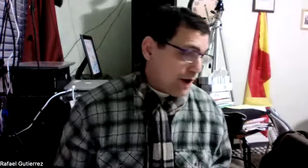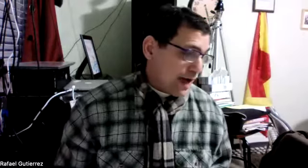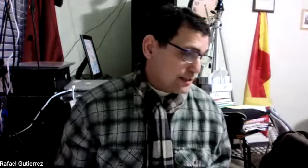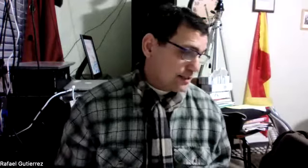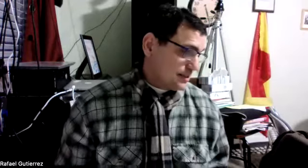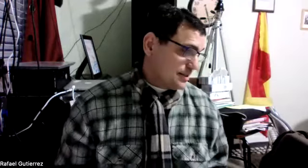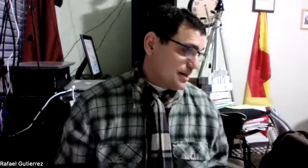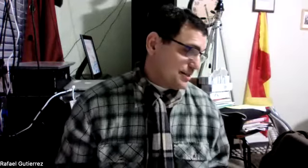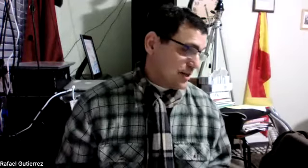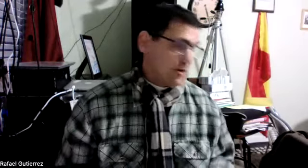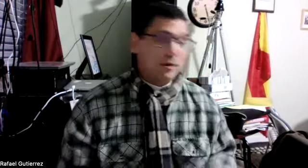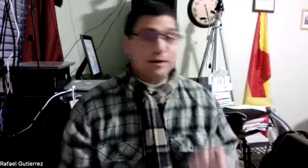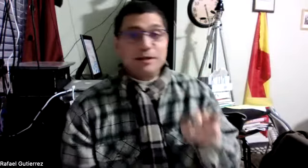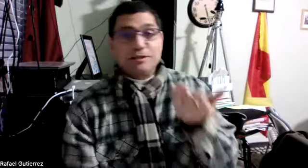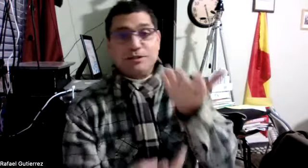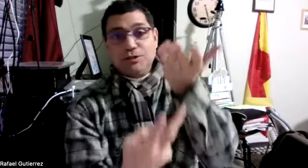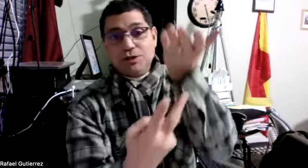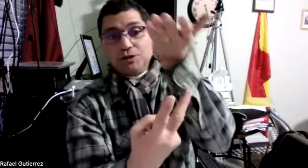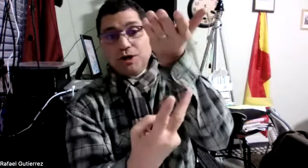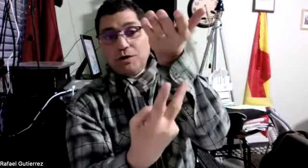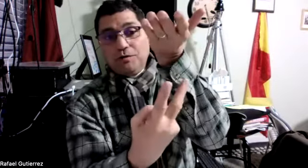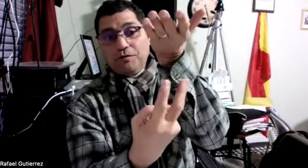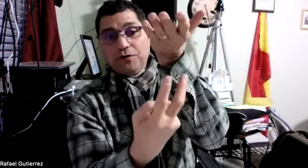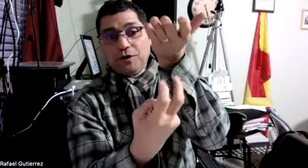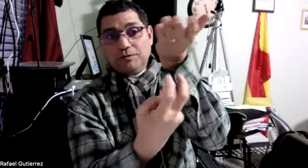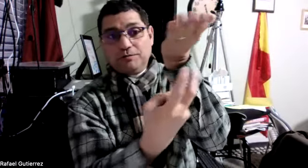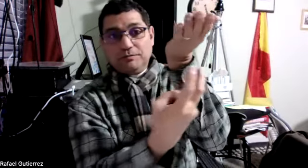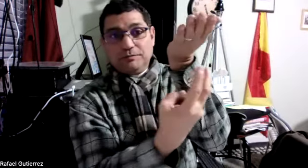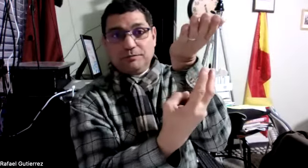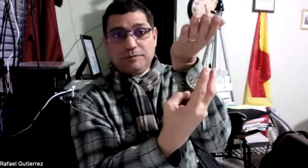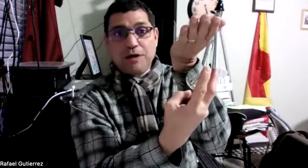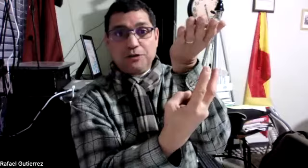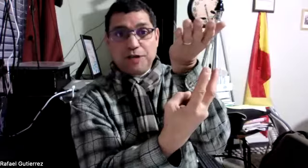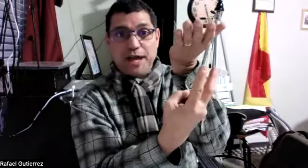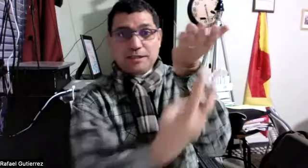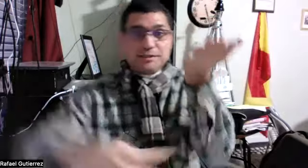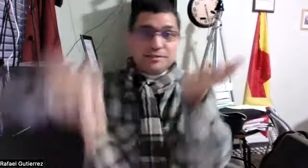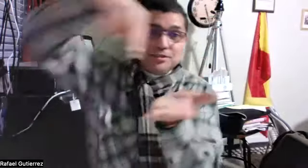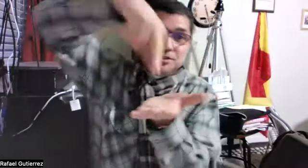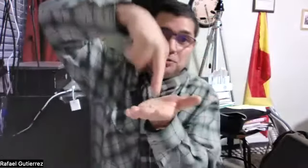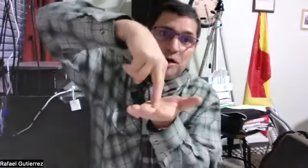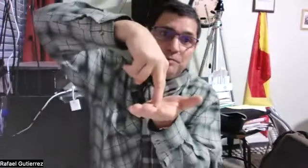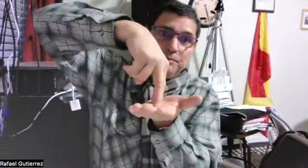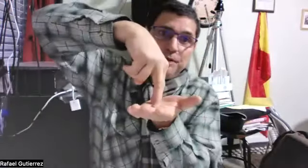arise. So you need to go from under the hands to up. Get